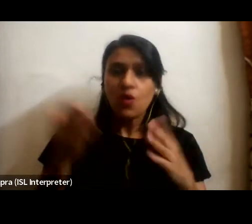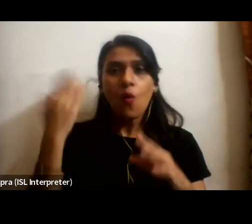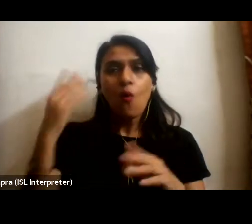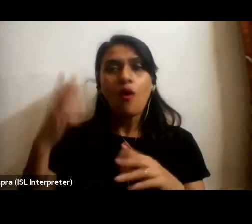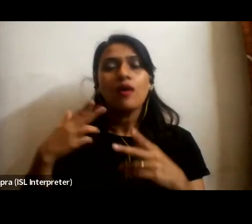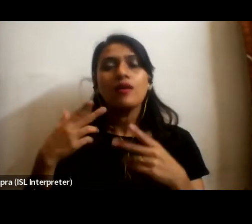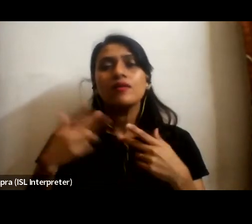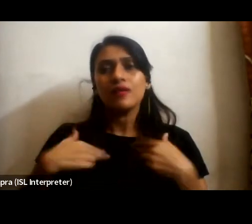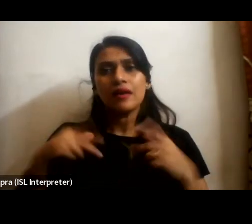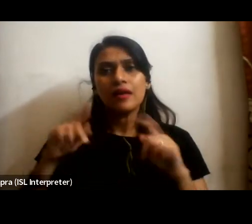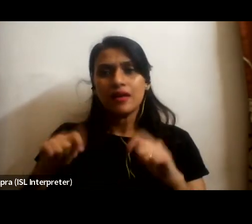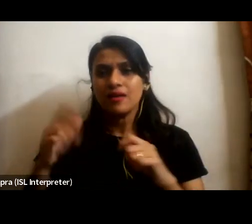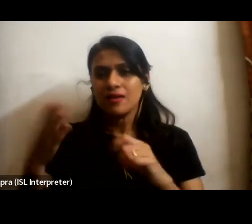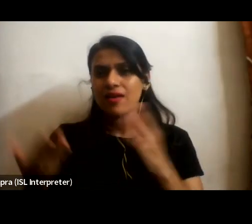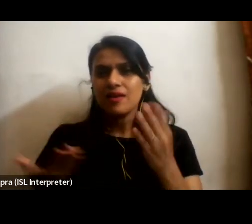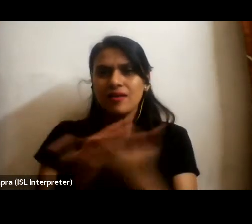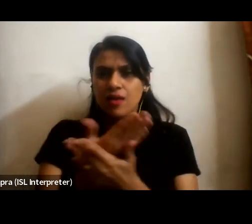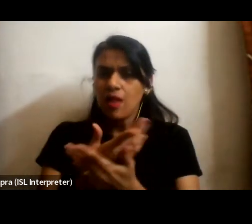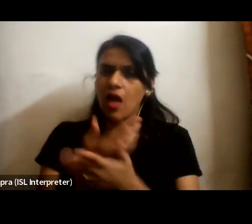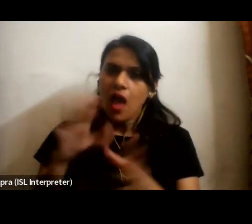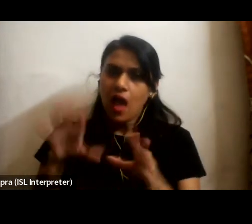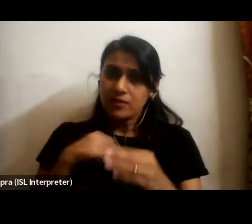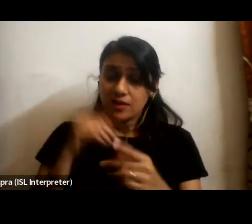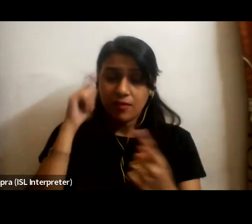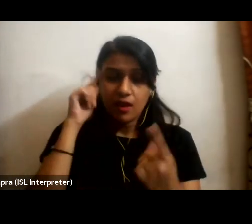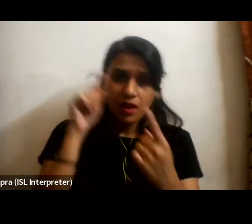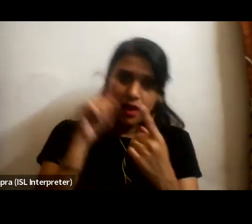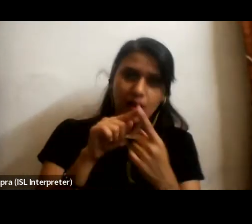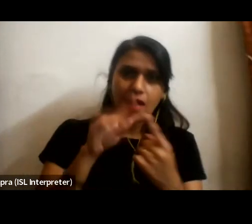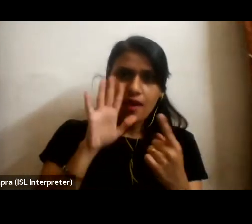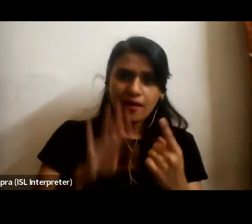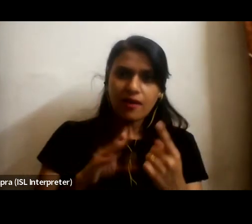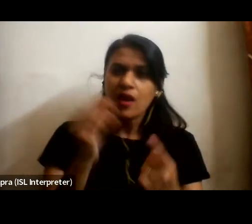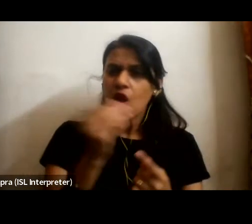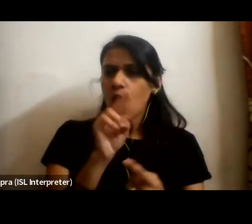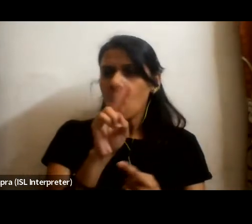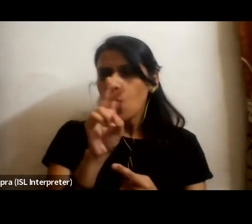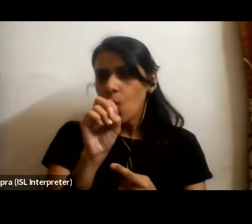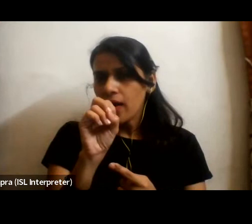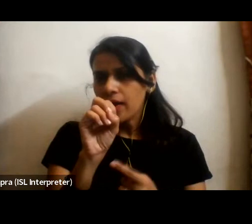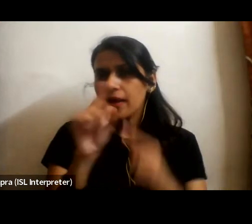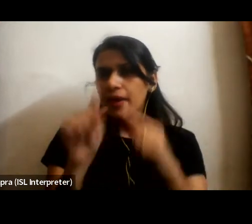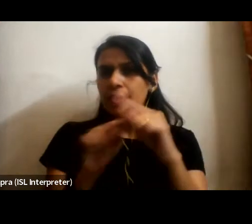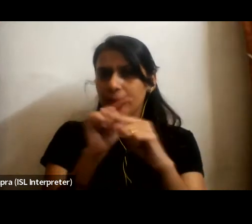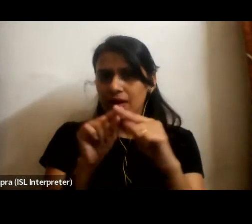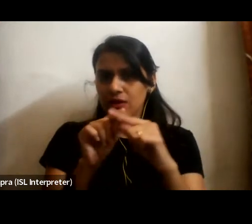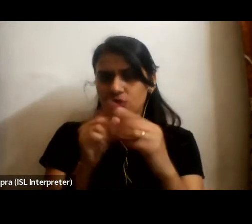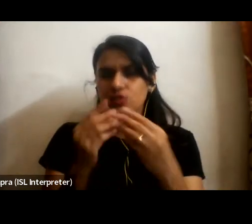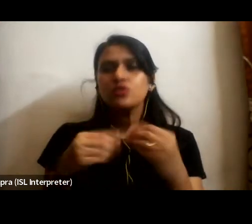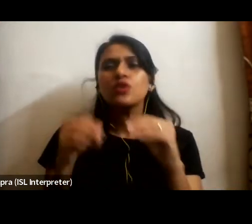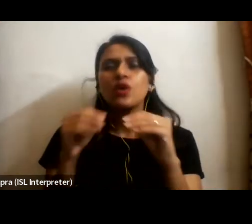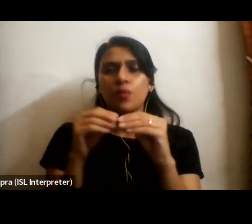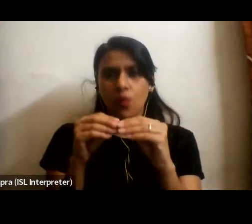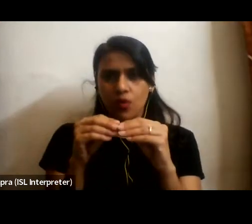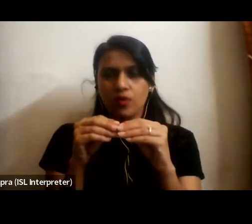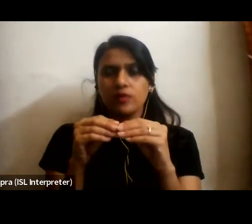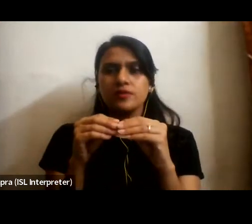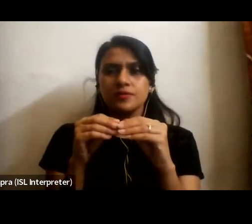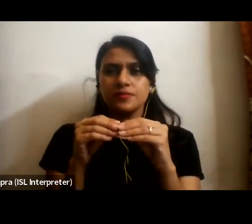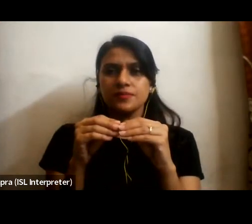has, I mean, it's not surprising, but it is 20% more likely to